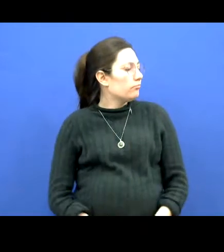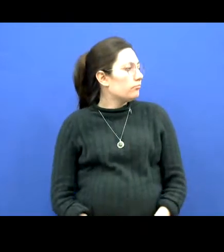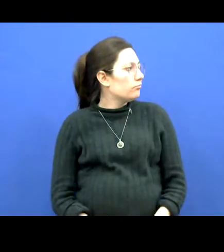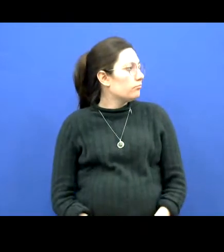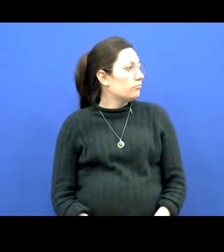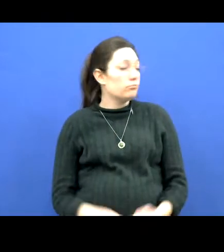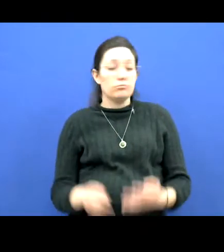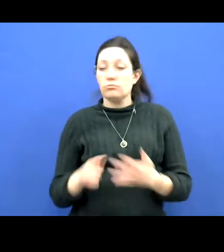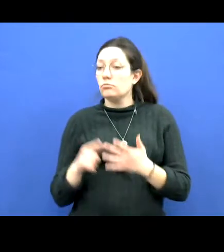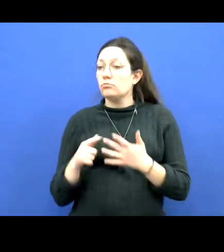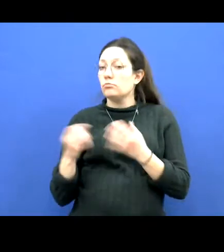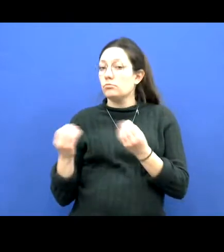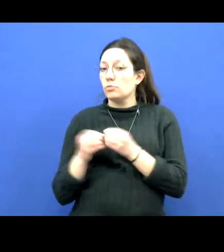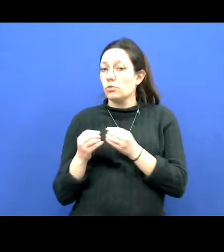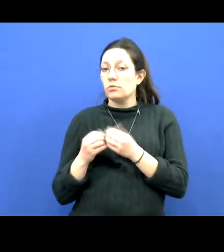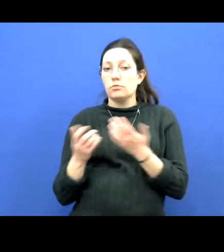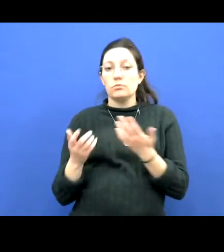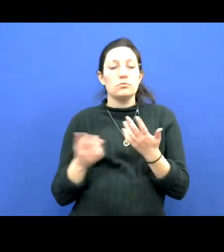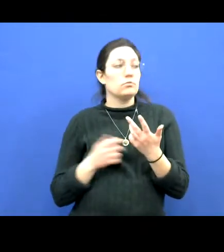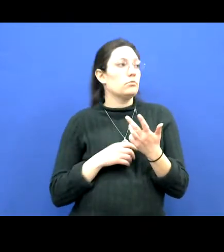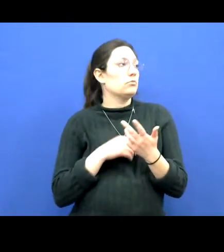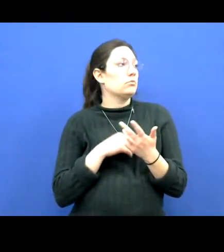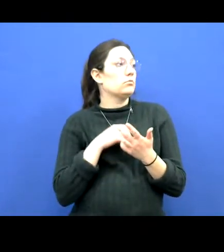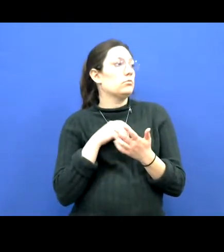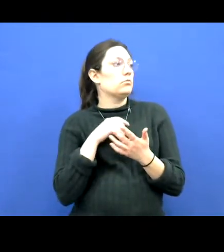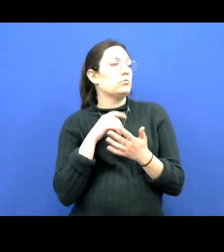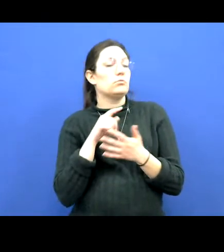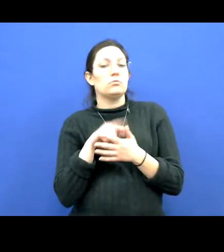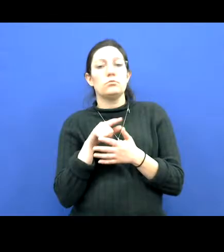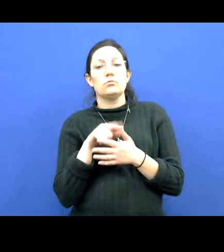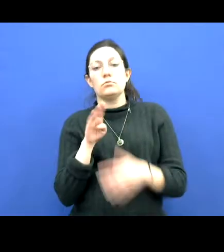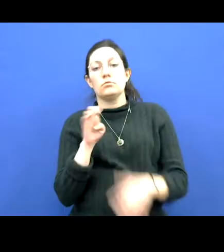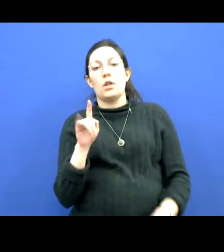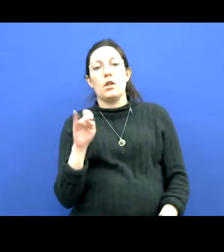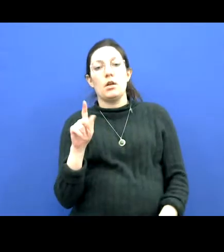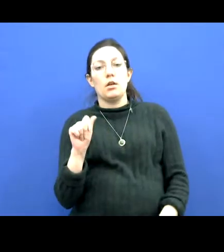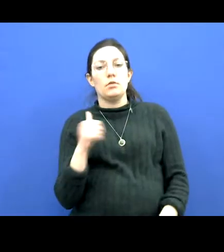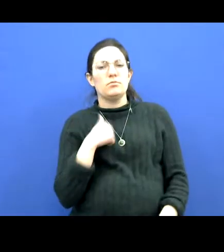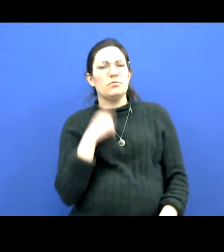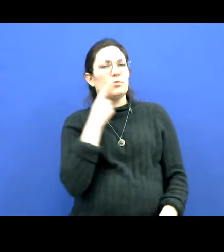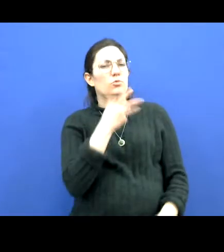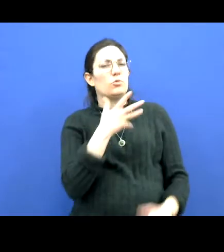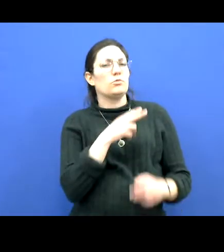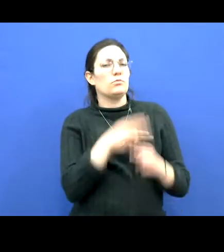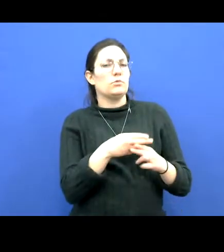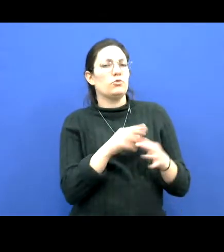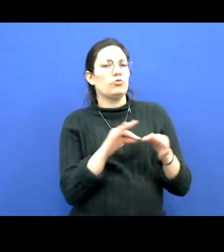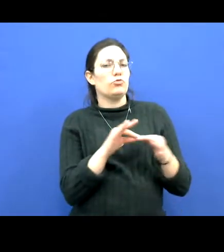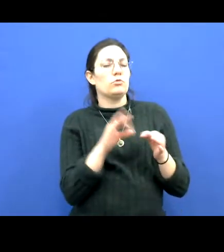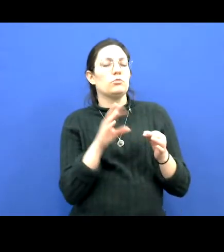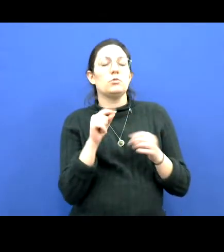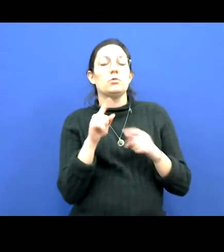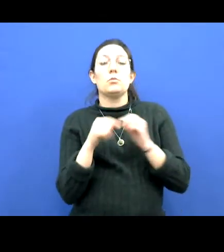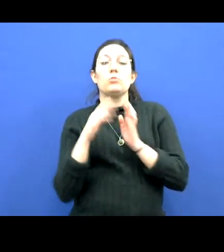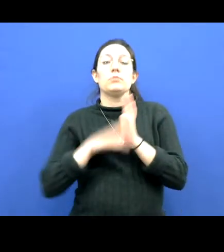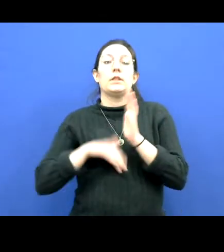Anything else? I did have one, and I think you addressed it. It was about the paint selections, and I know we talked about it at